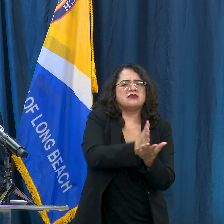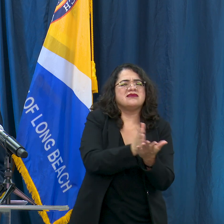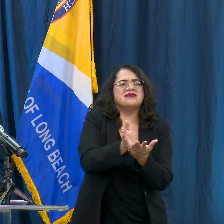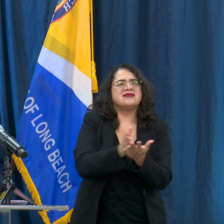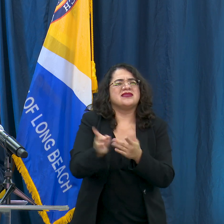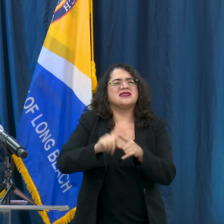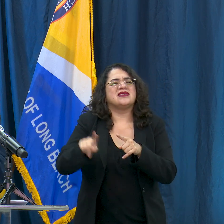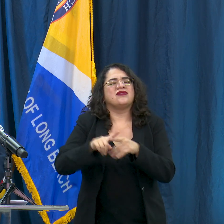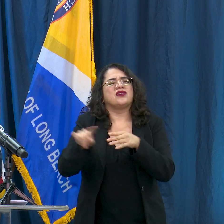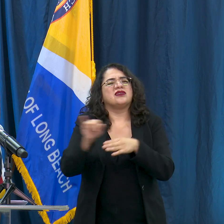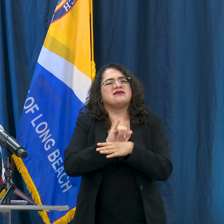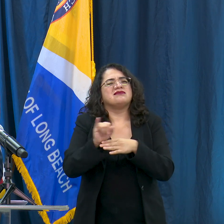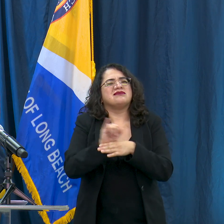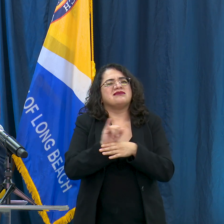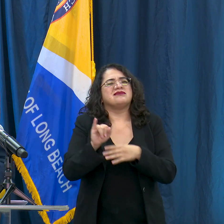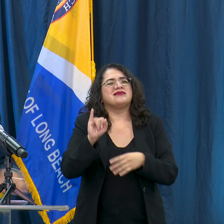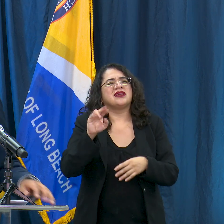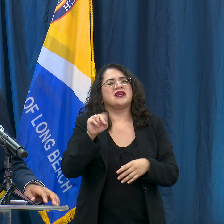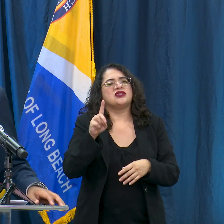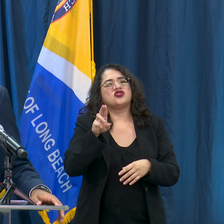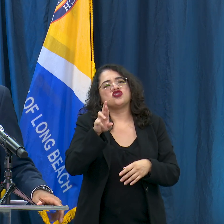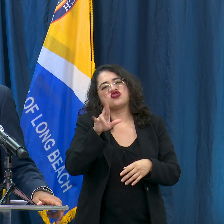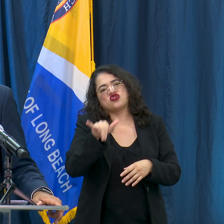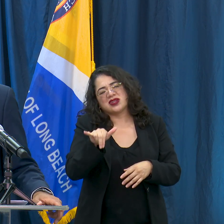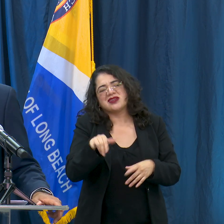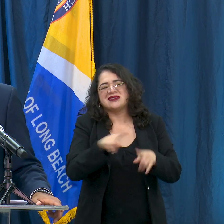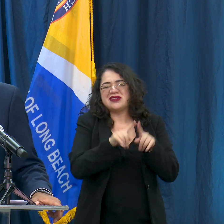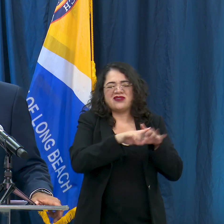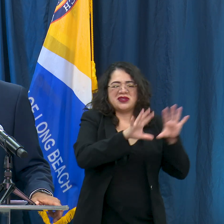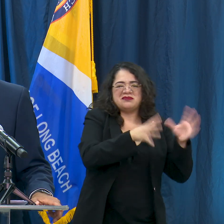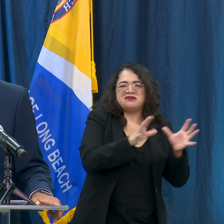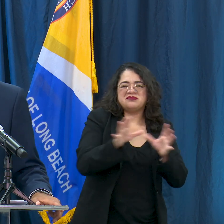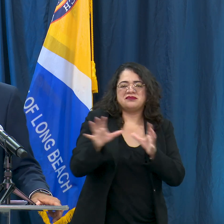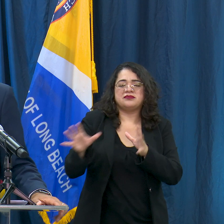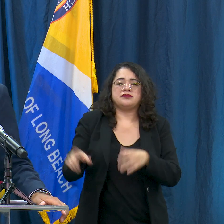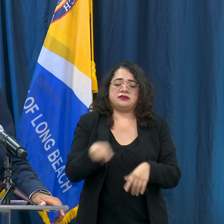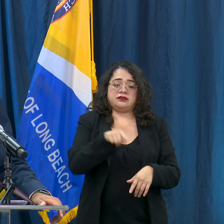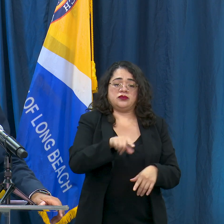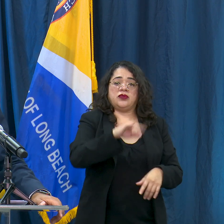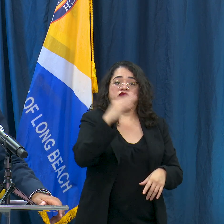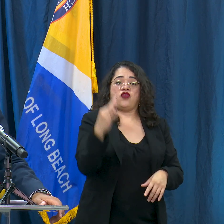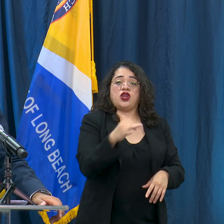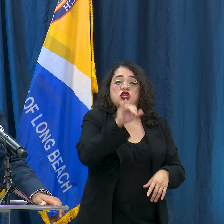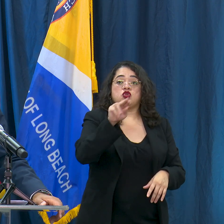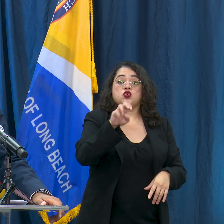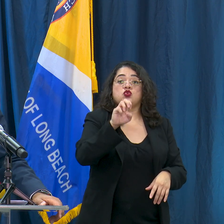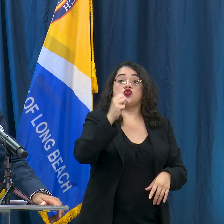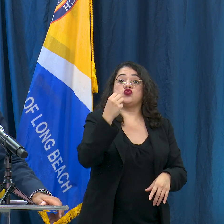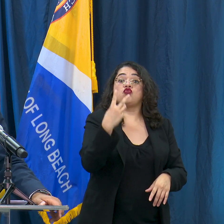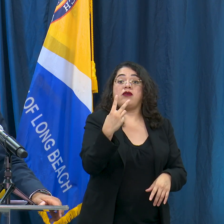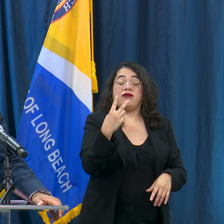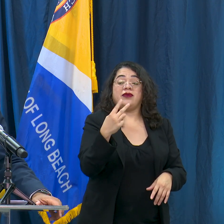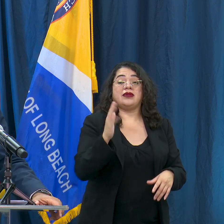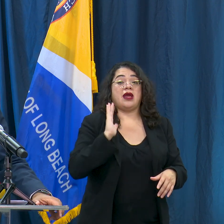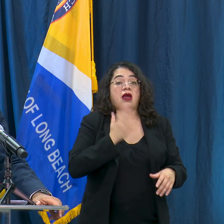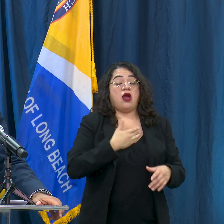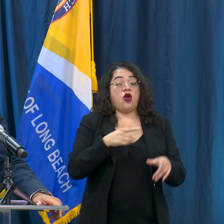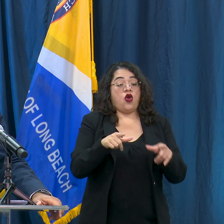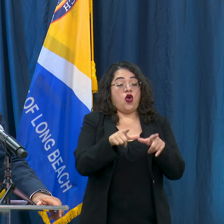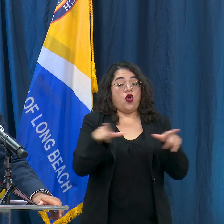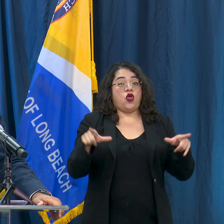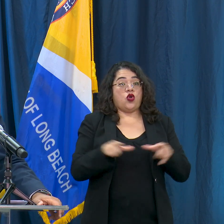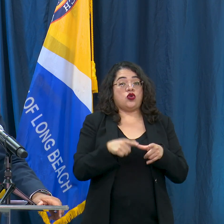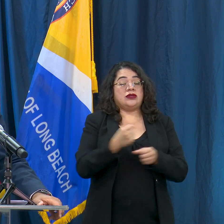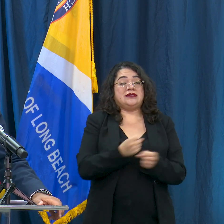modifications as early as this Friday, which is June the 12th. And here in Long Beach, we are going to be amending our local safer at